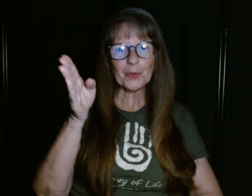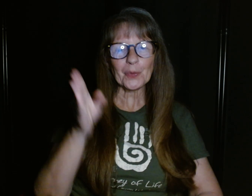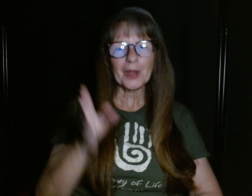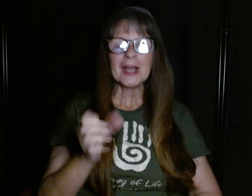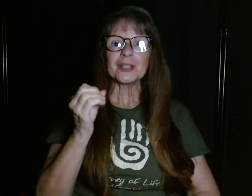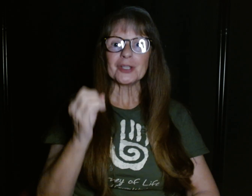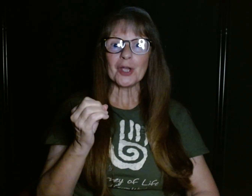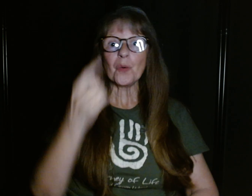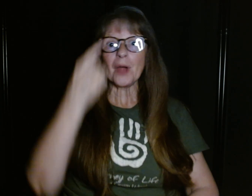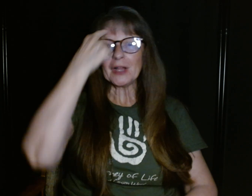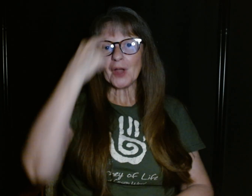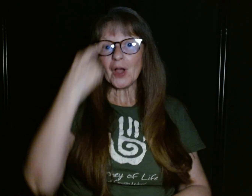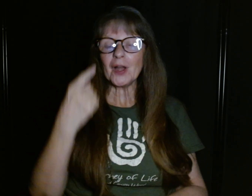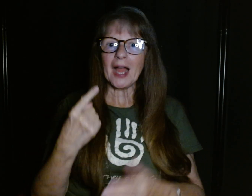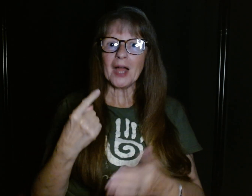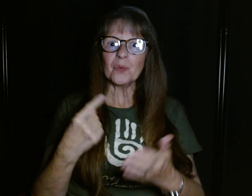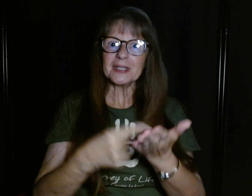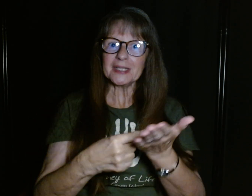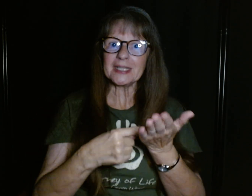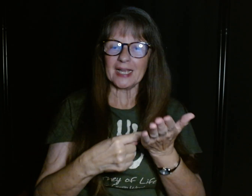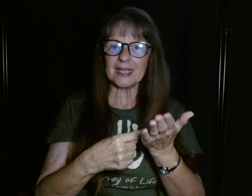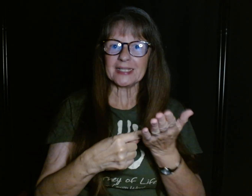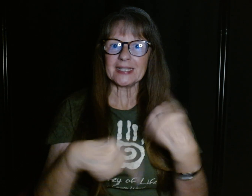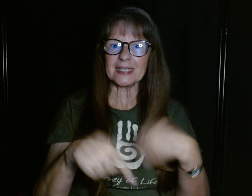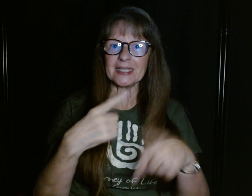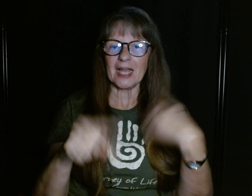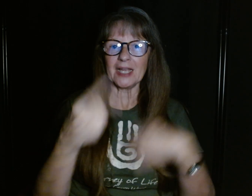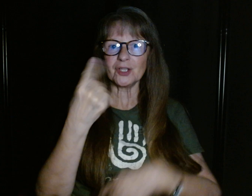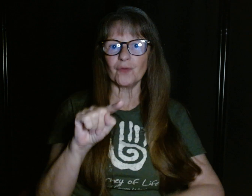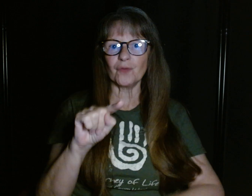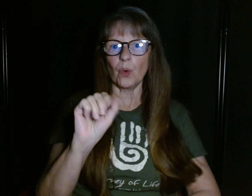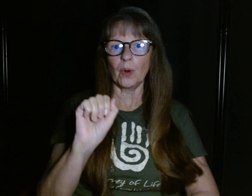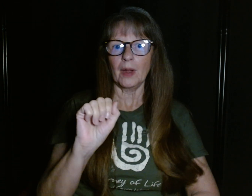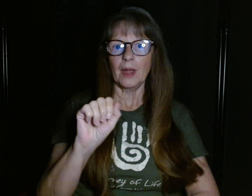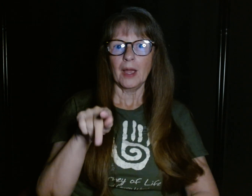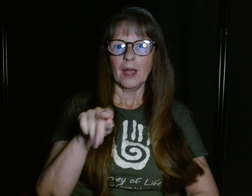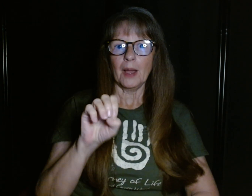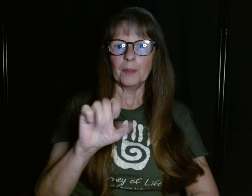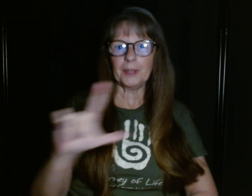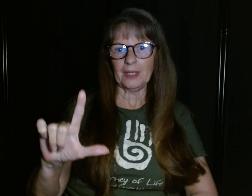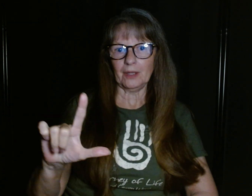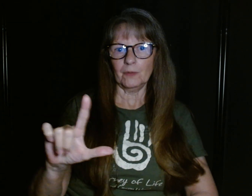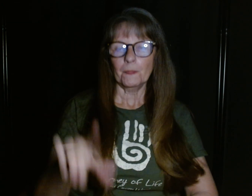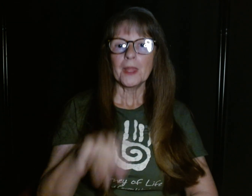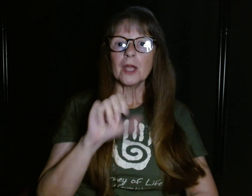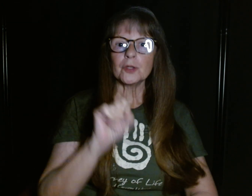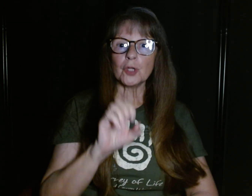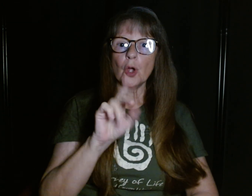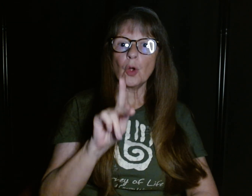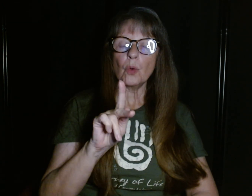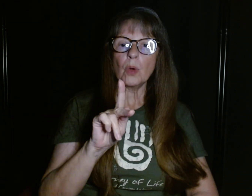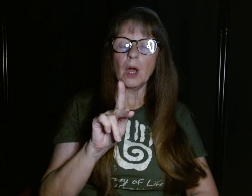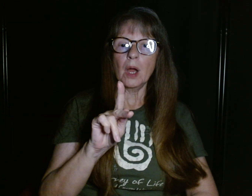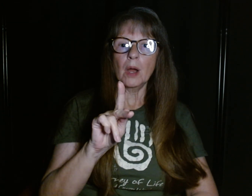Hello. So I thought I would discuss the signs for appeal. So,